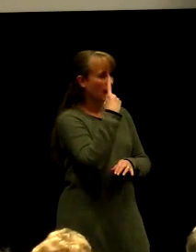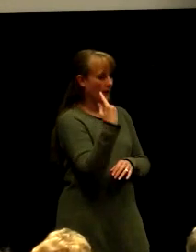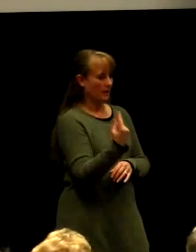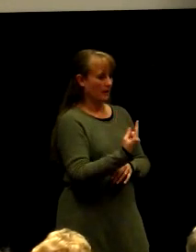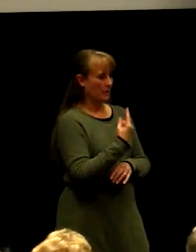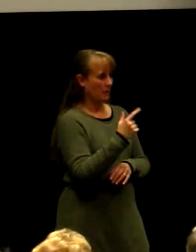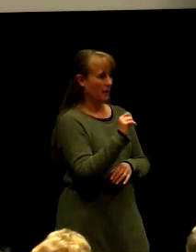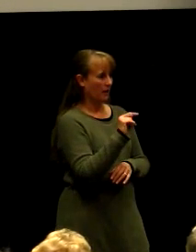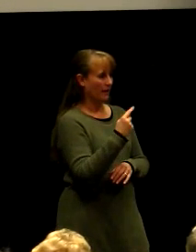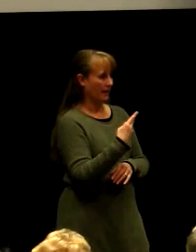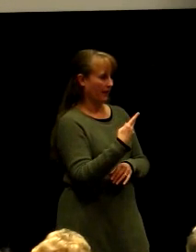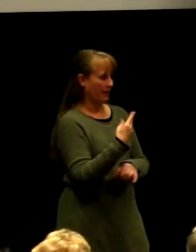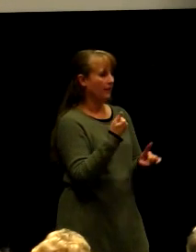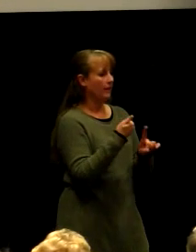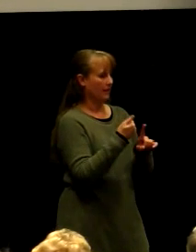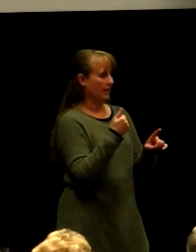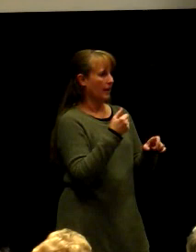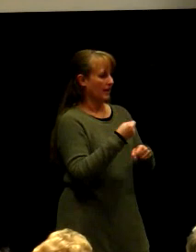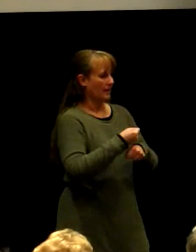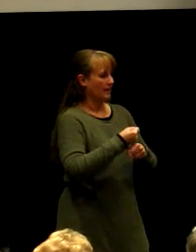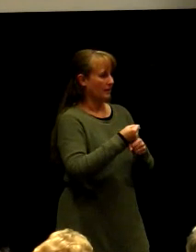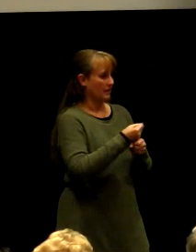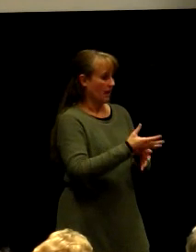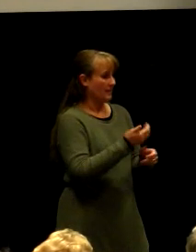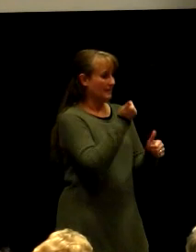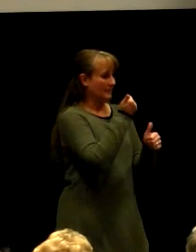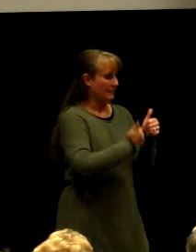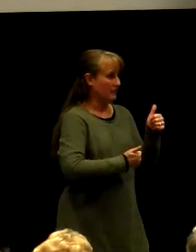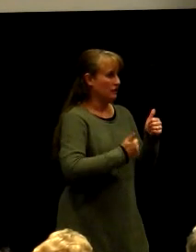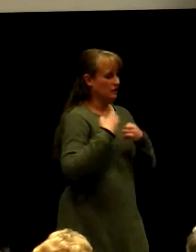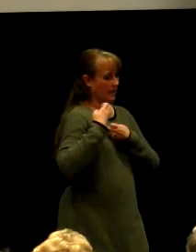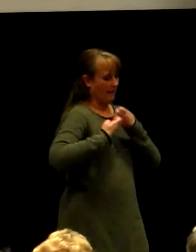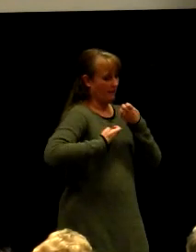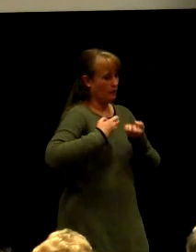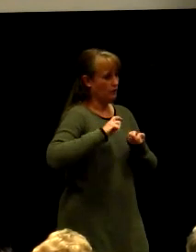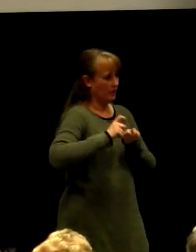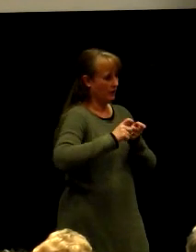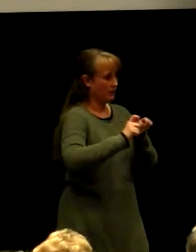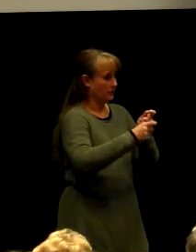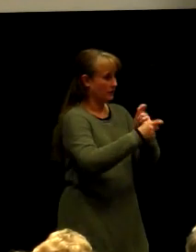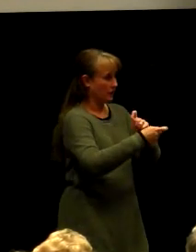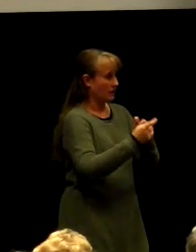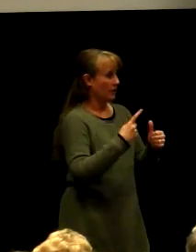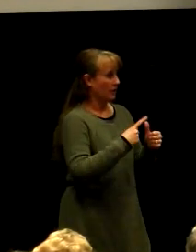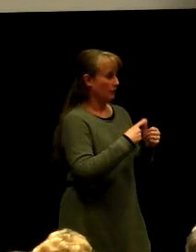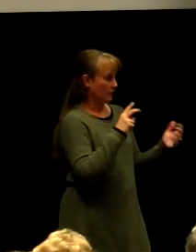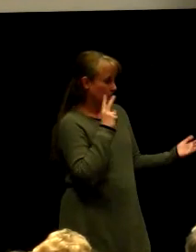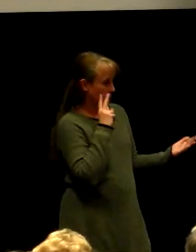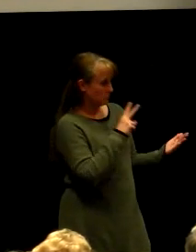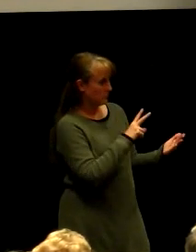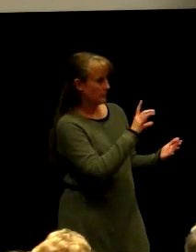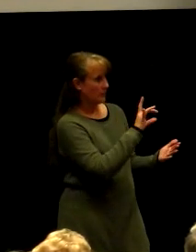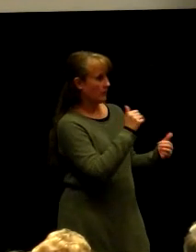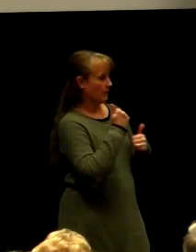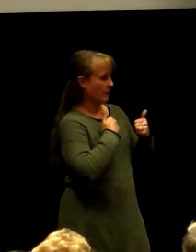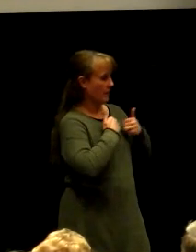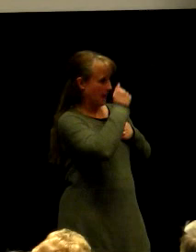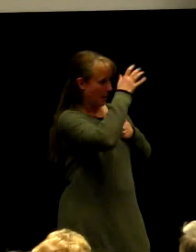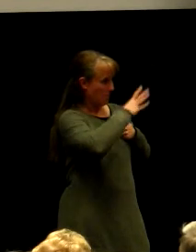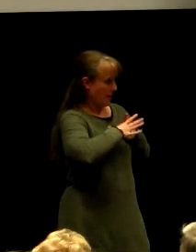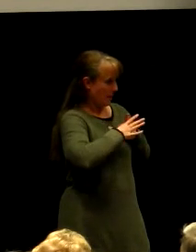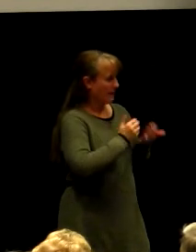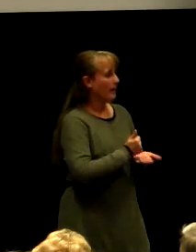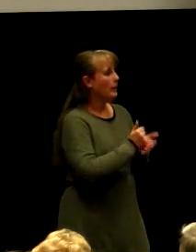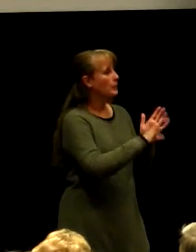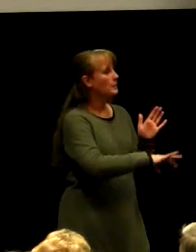apparently of alien origin, are the cause of each evolutionary step. The first appears to the ape men and helps them to